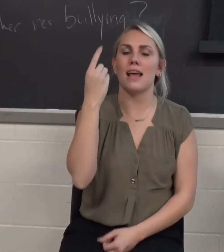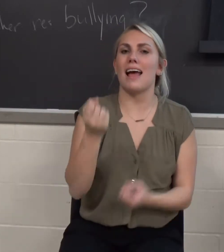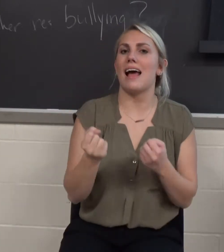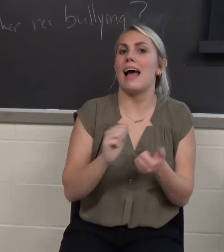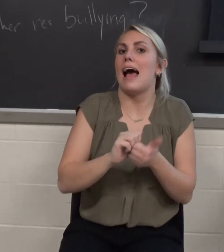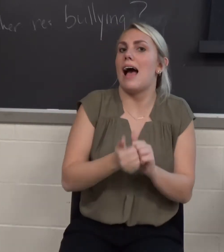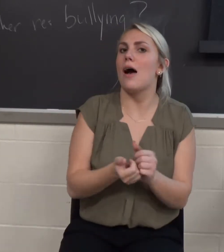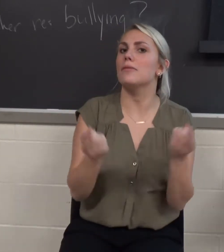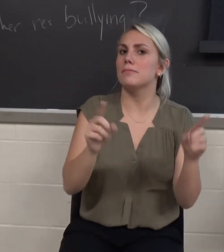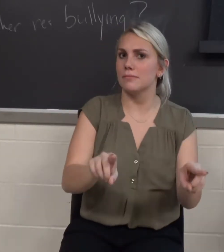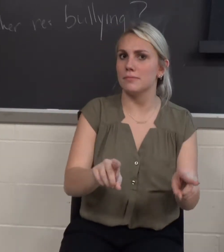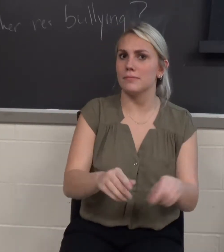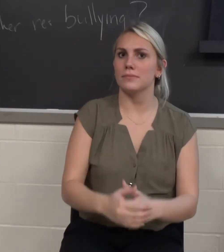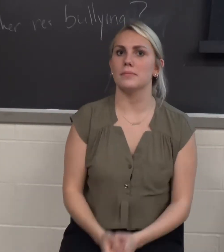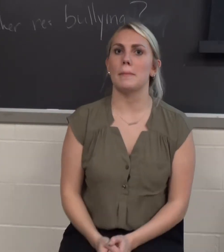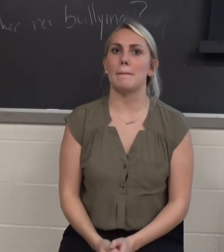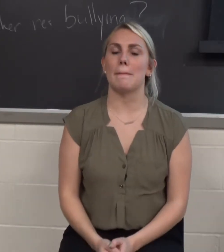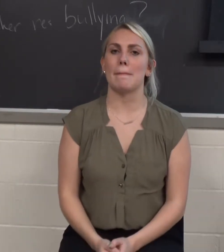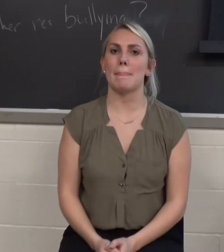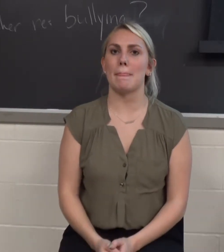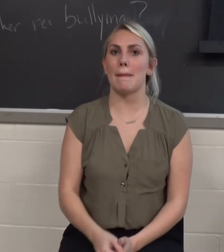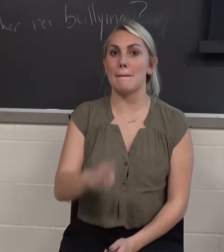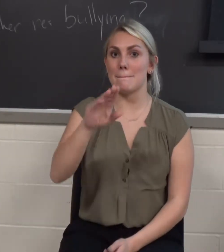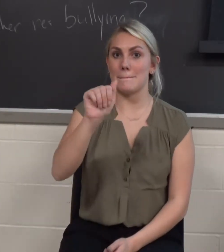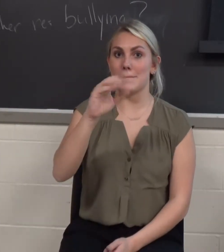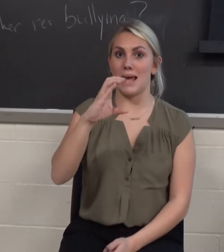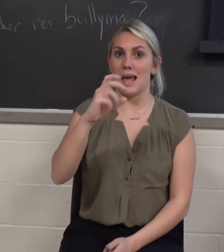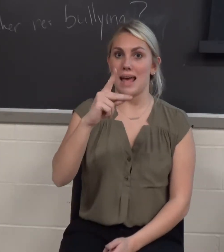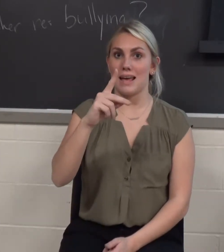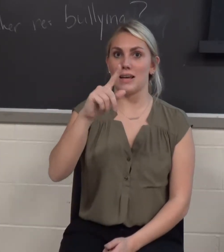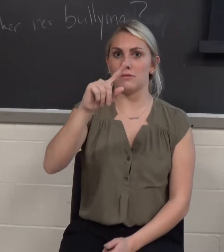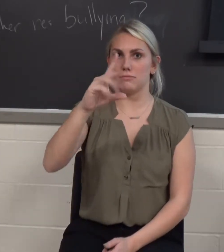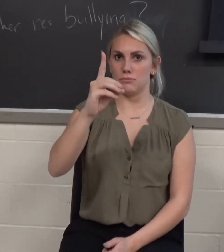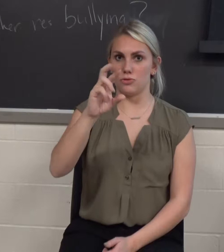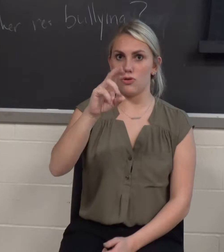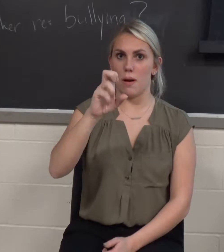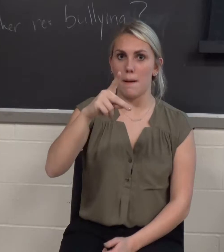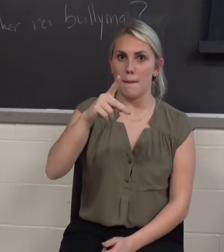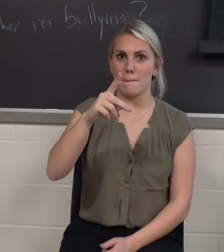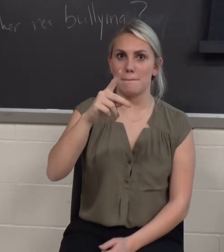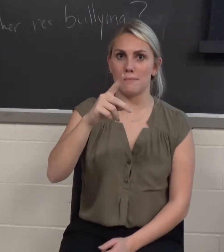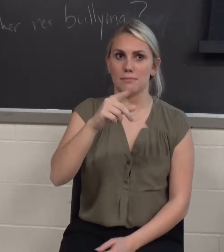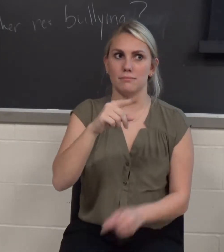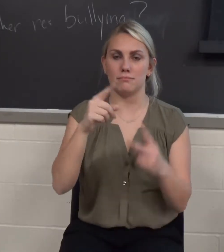backdrop versus integral. Sometimes the setting matters. Sometimes it doesn't.